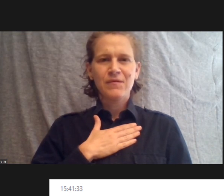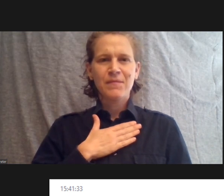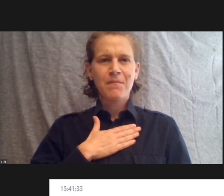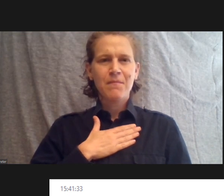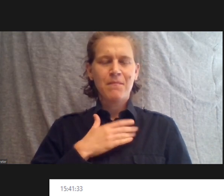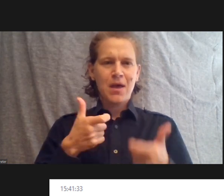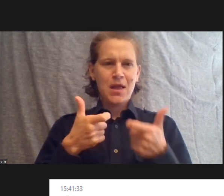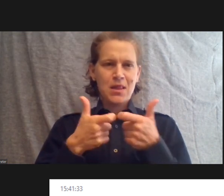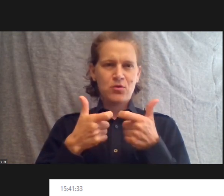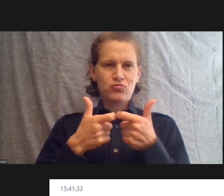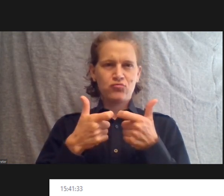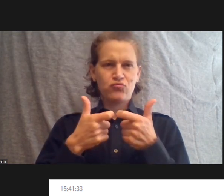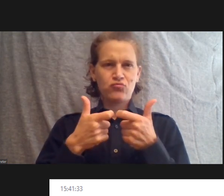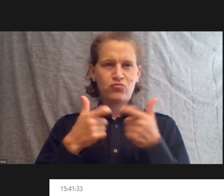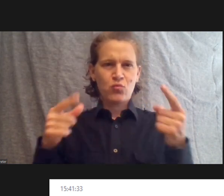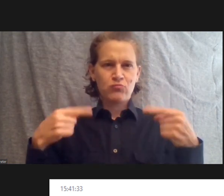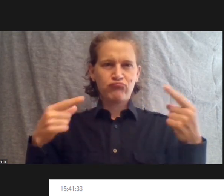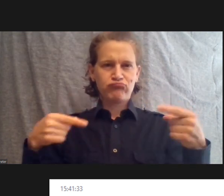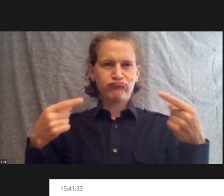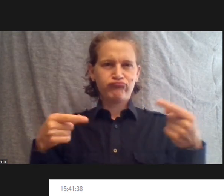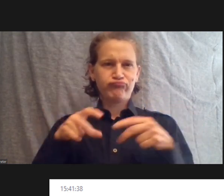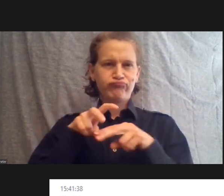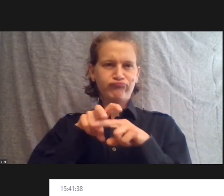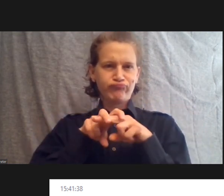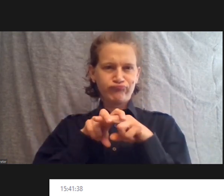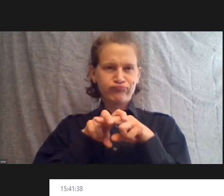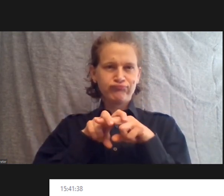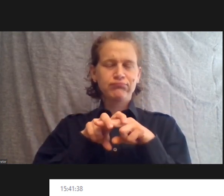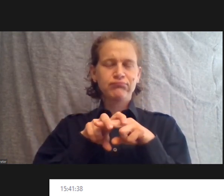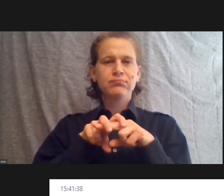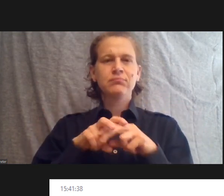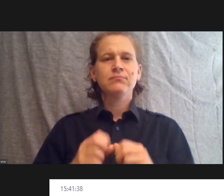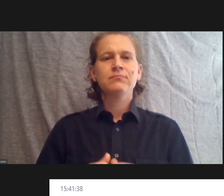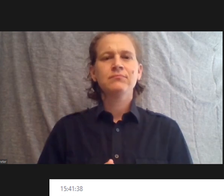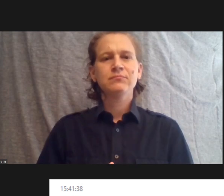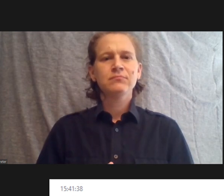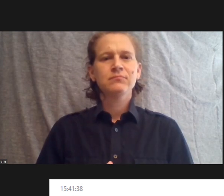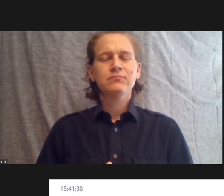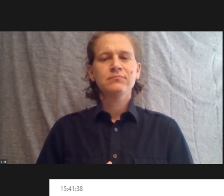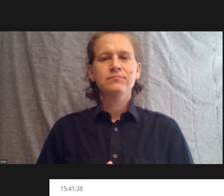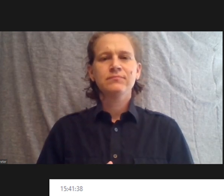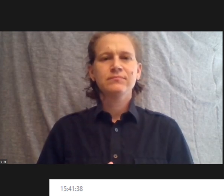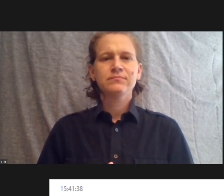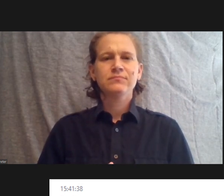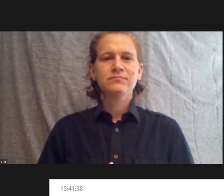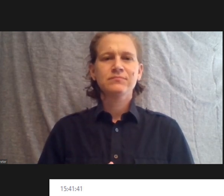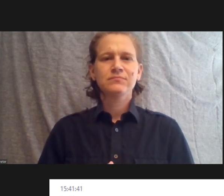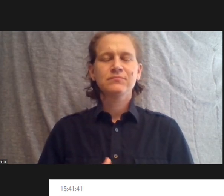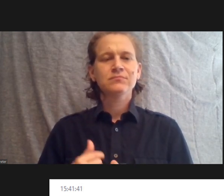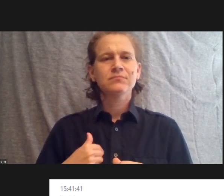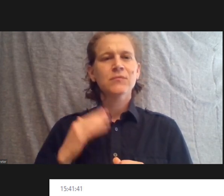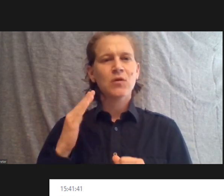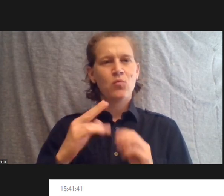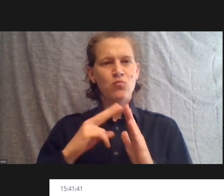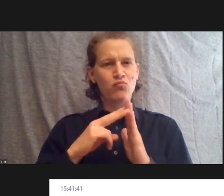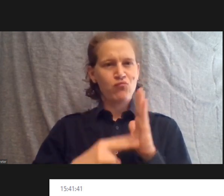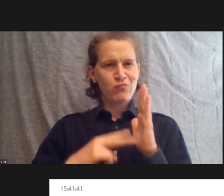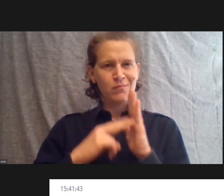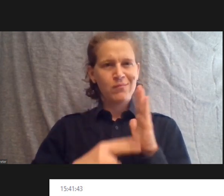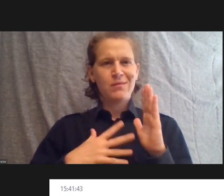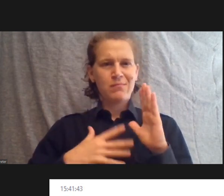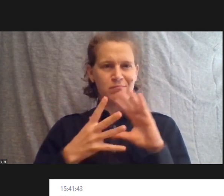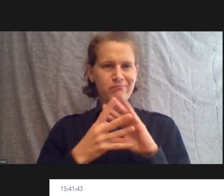electric wheelchair. So I will read my